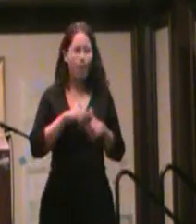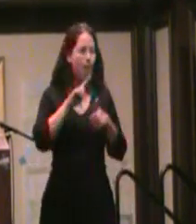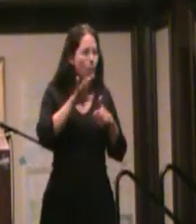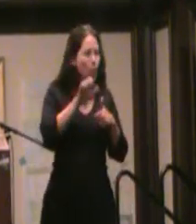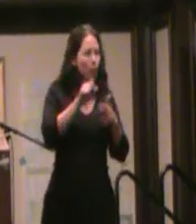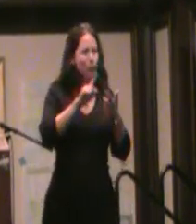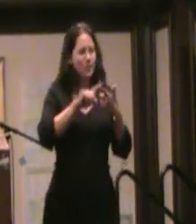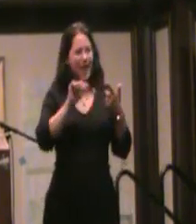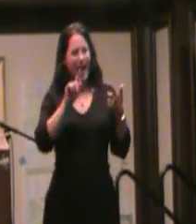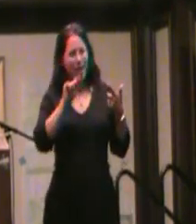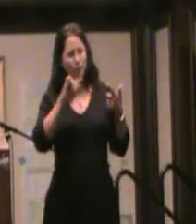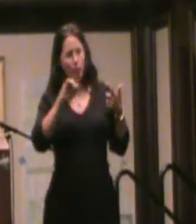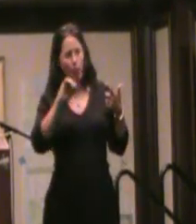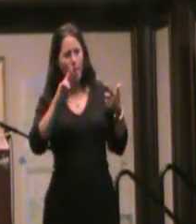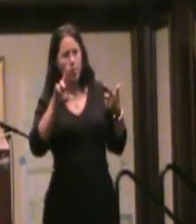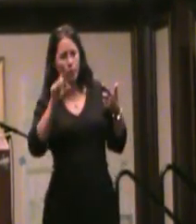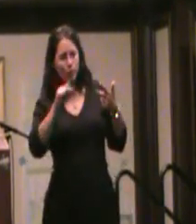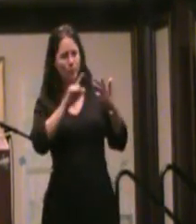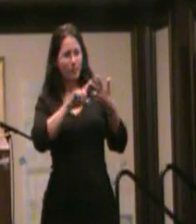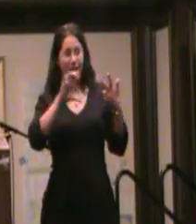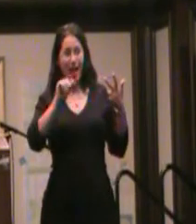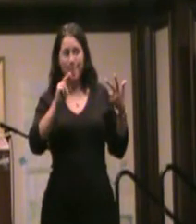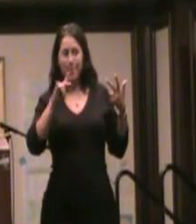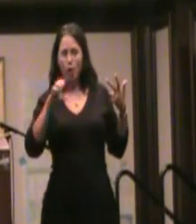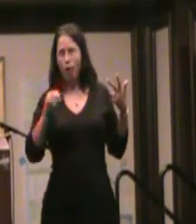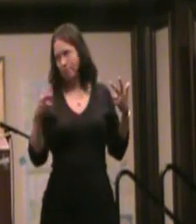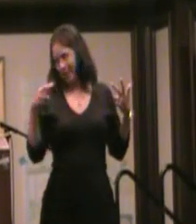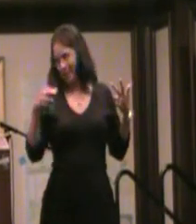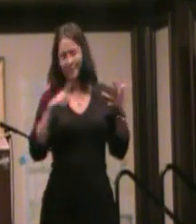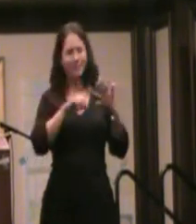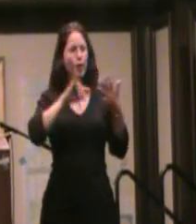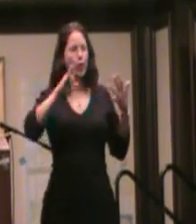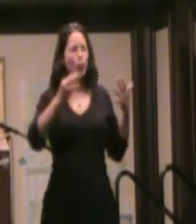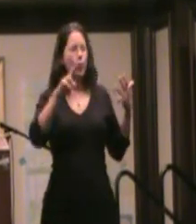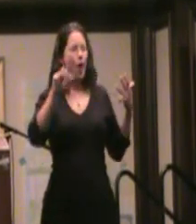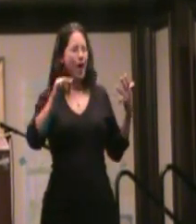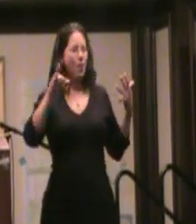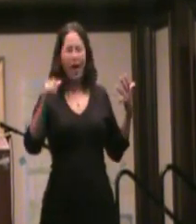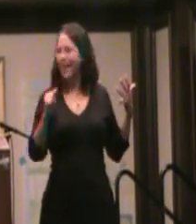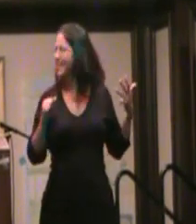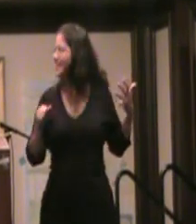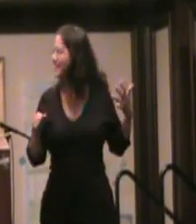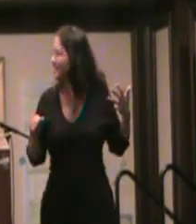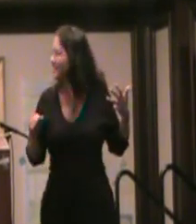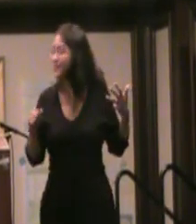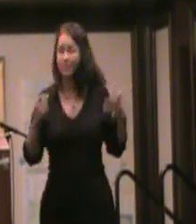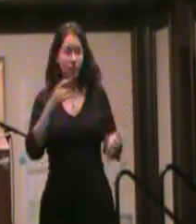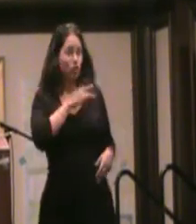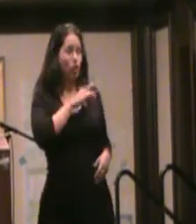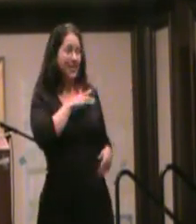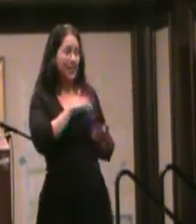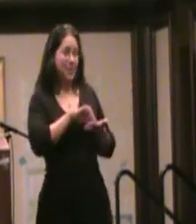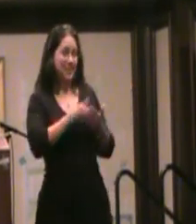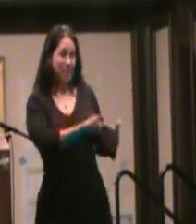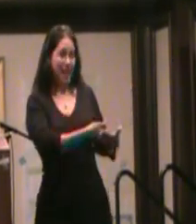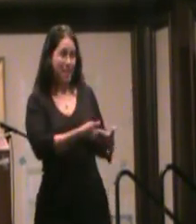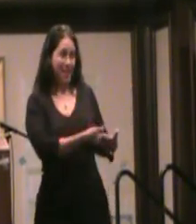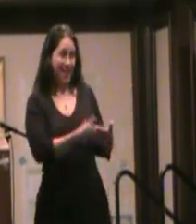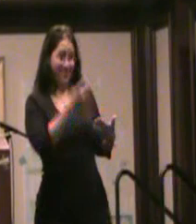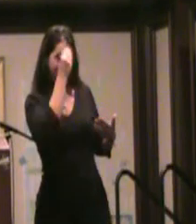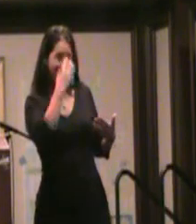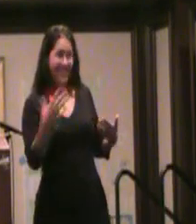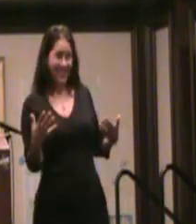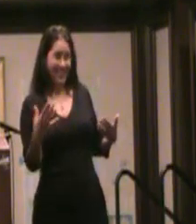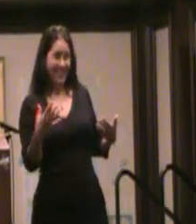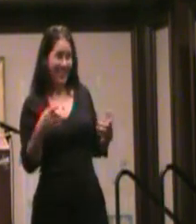Bus, autobús, camión, guagua, okay, which in Chile means a baby. Yeah, that's